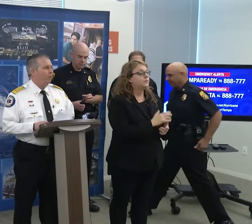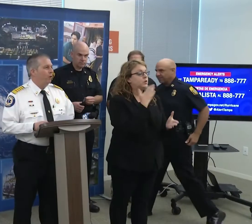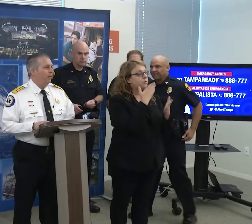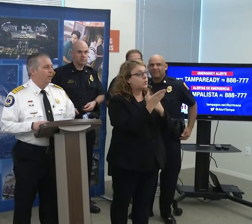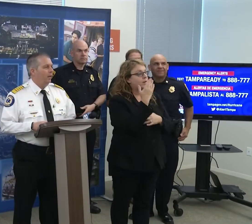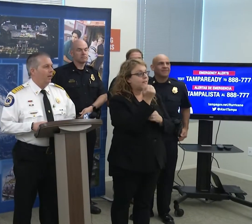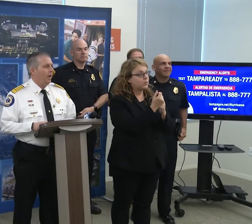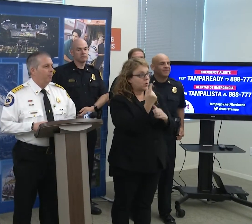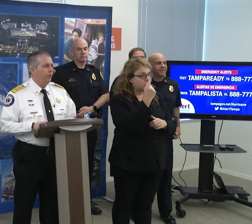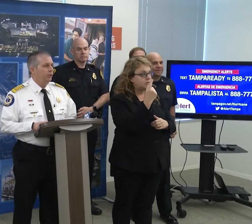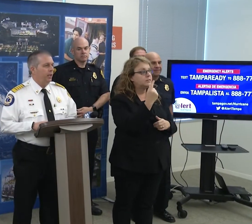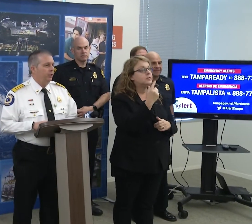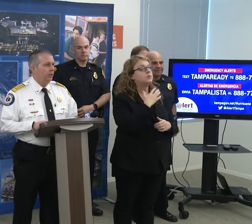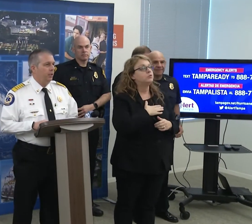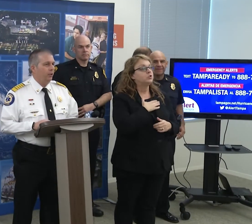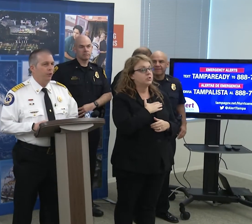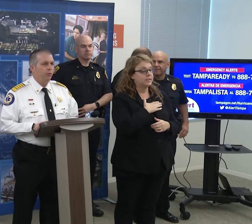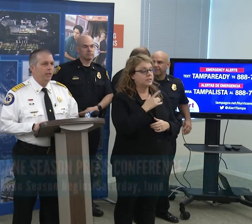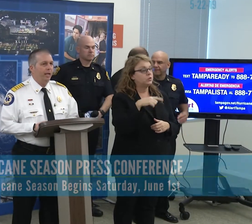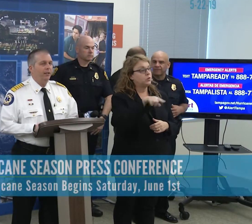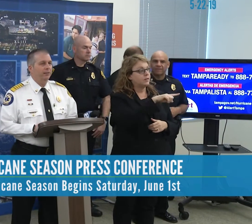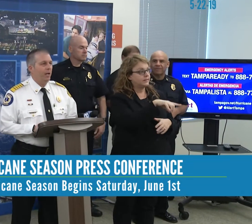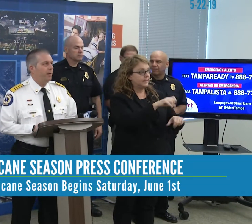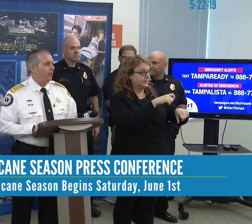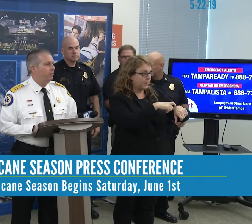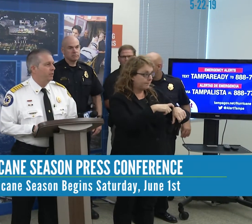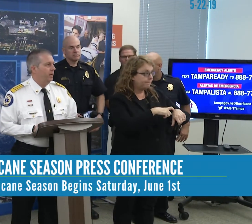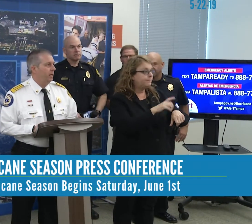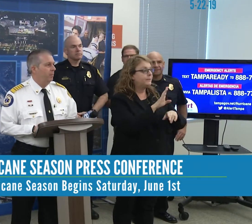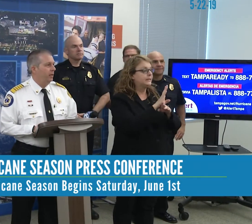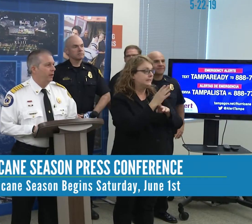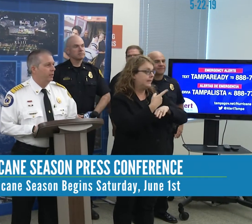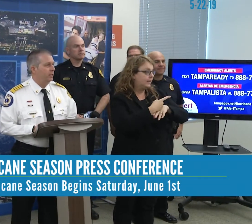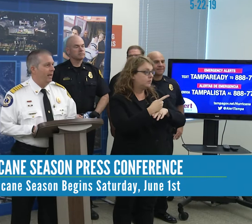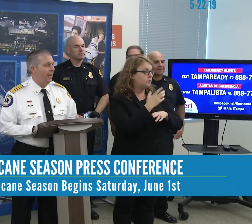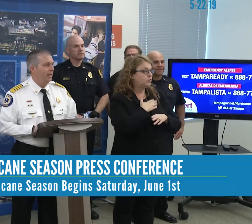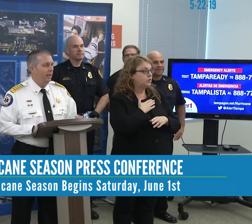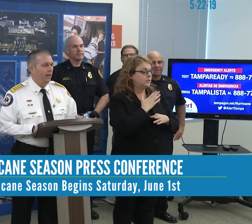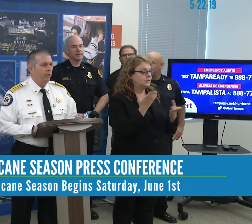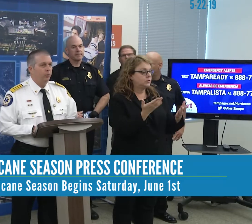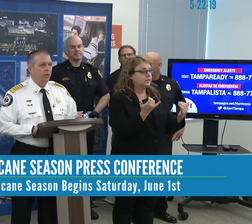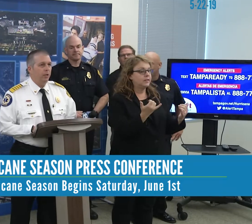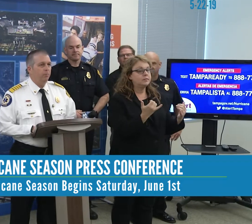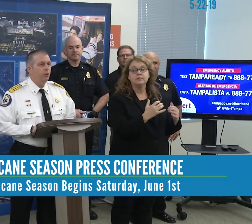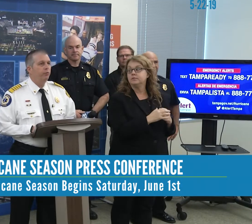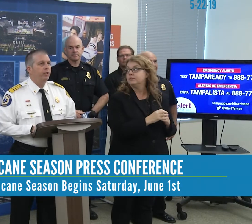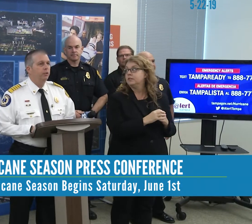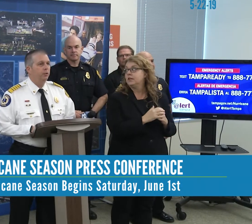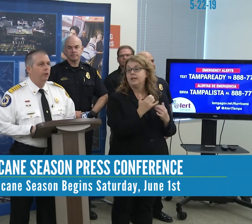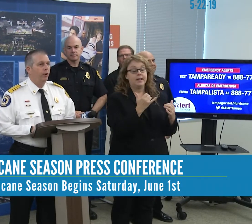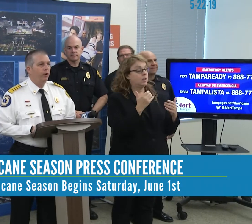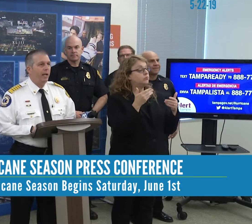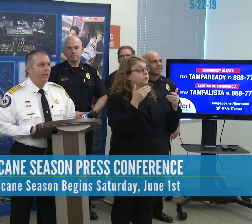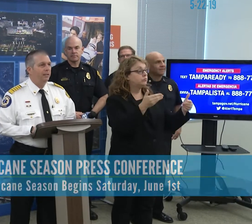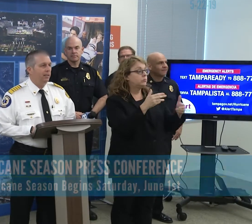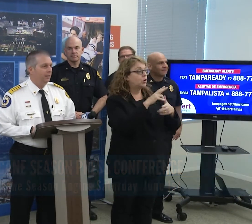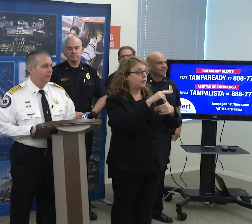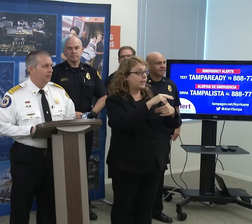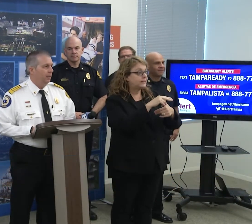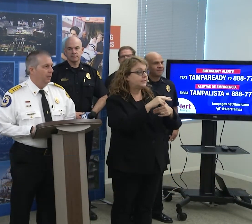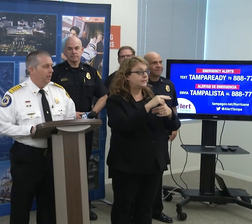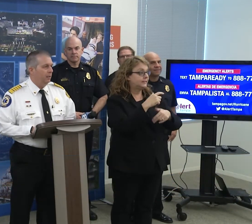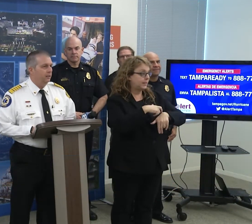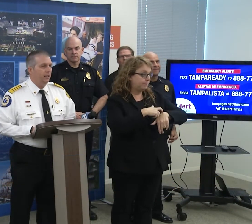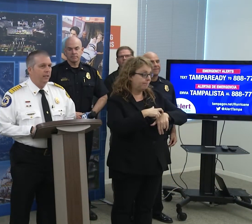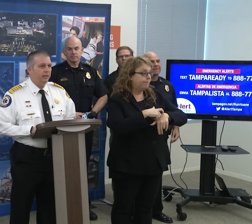Good morning, everyone. I appreciate you taking the time out of your busy day to be here today. Move into the hurricane